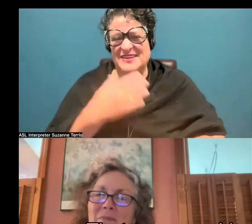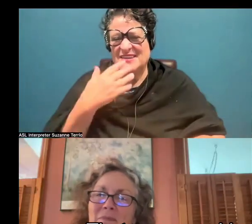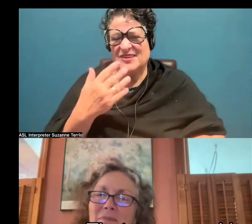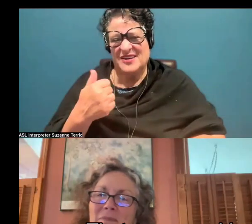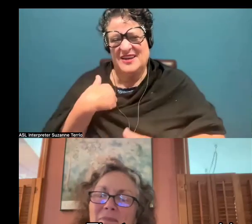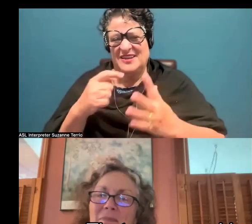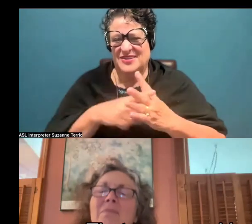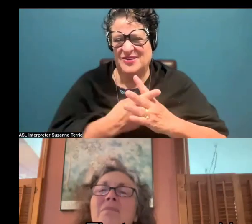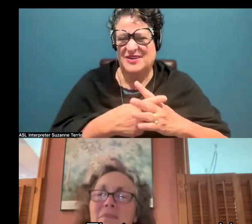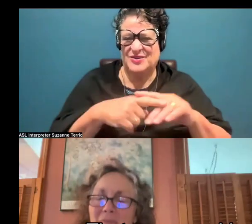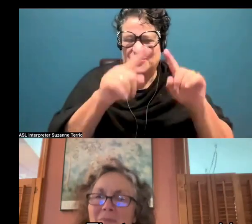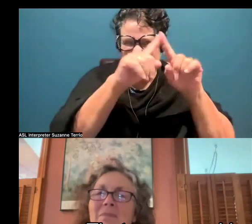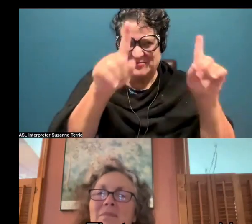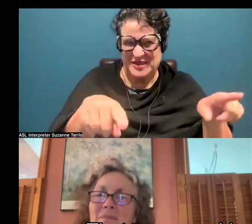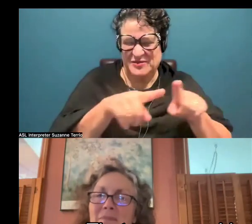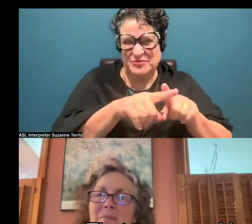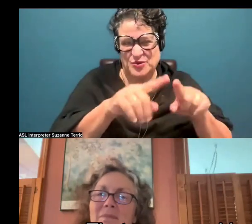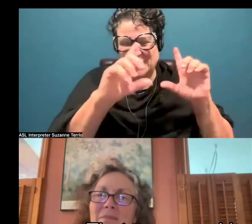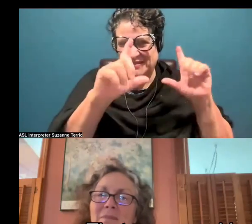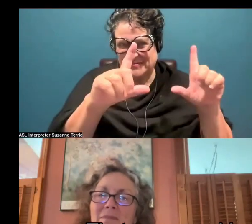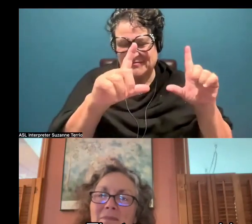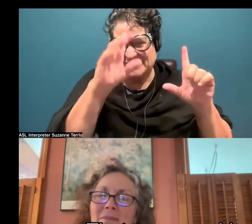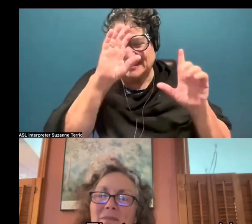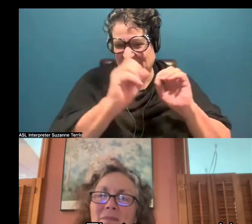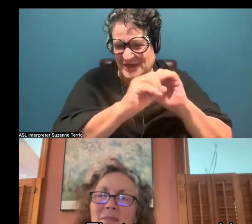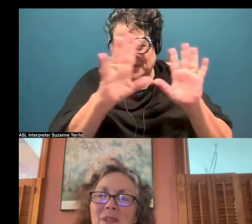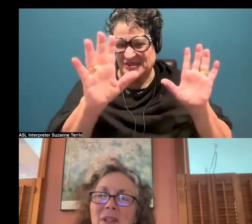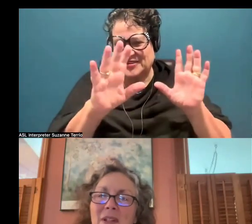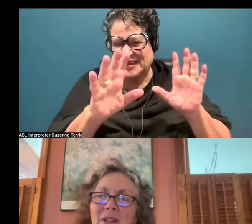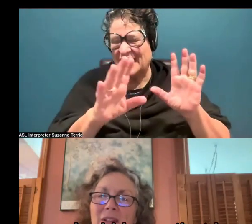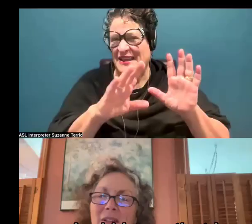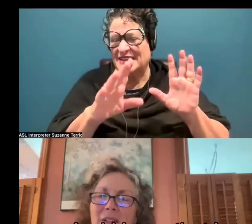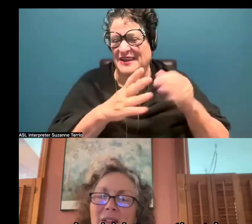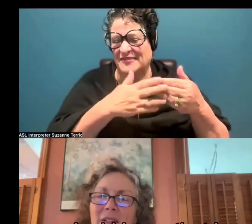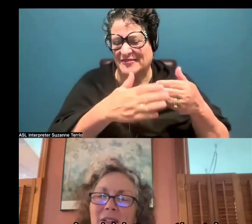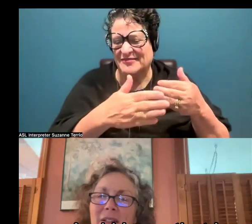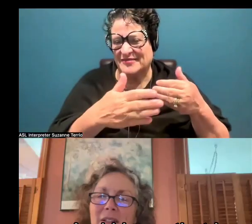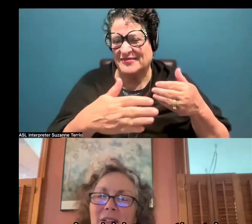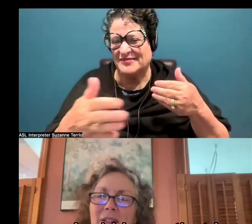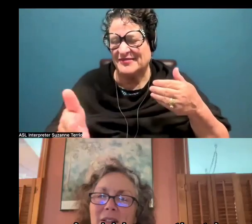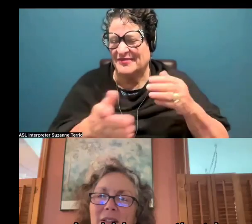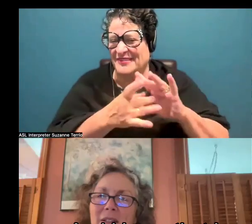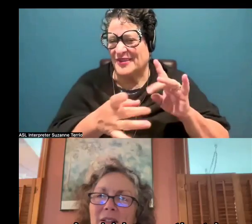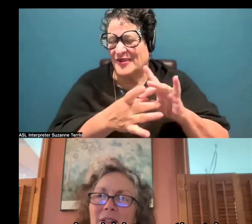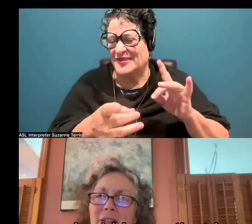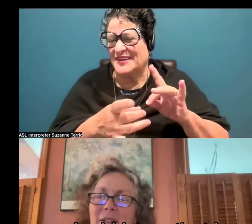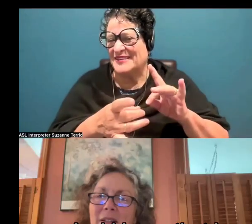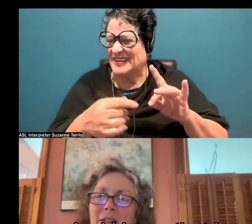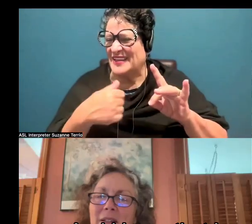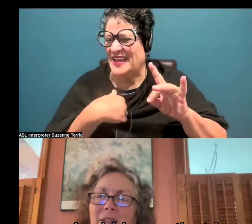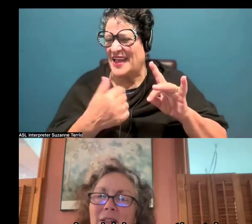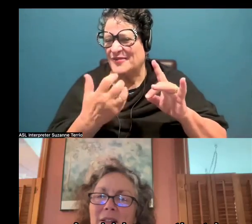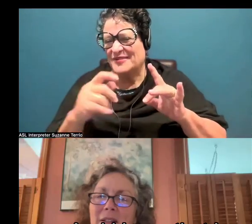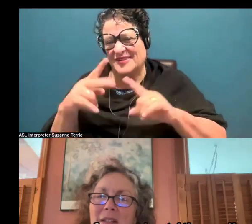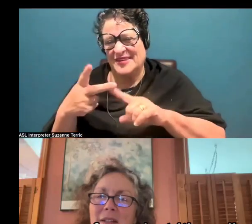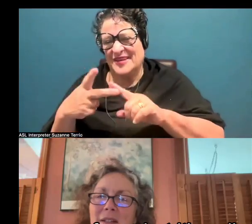started with the billboard image and I just followed it from there, and I knew that I wanted to have for my second book,